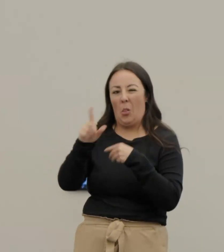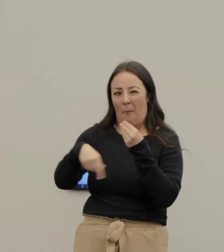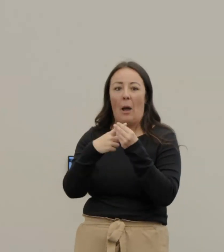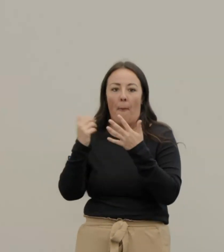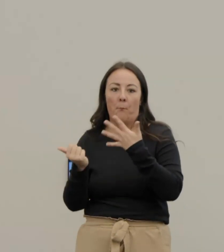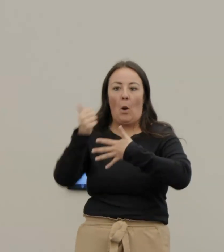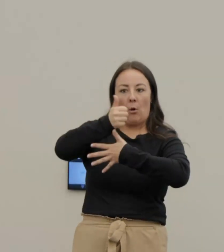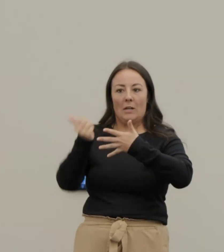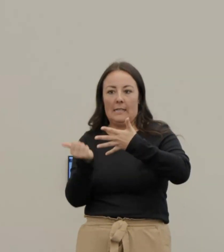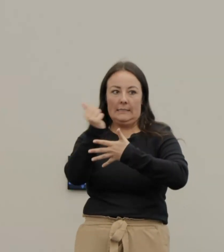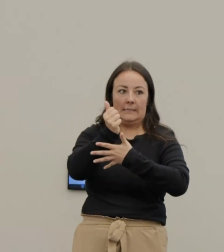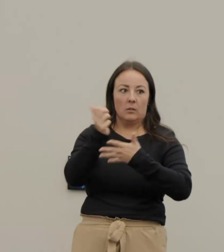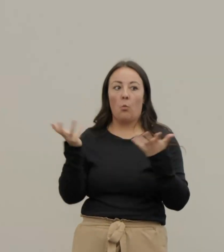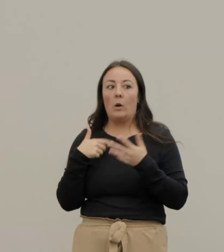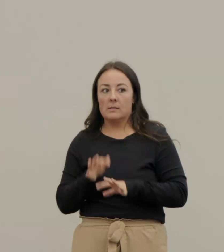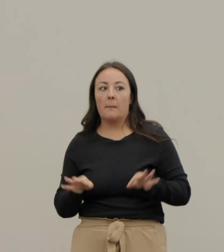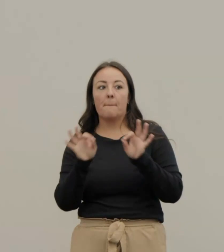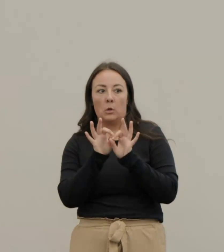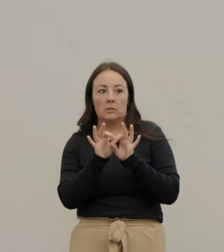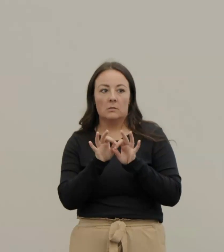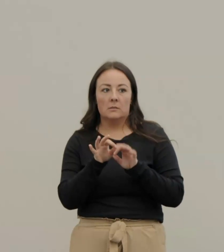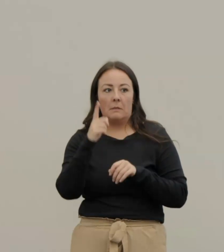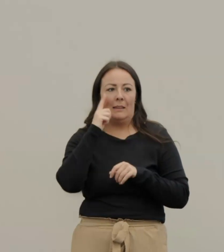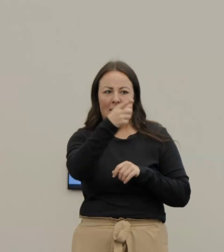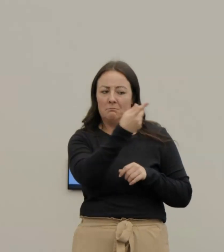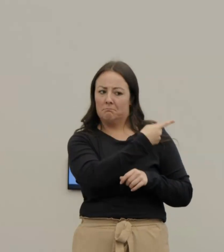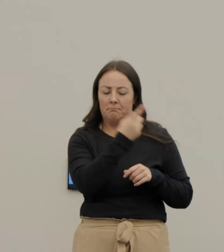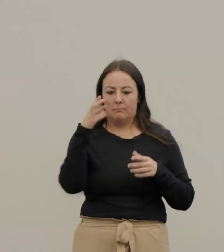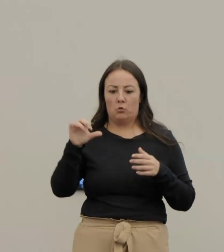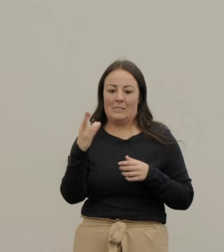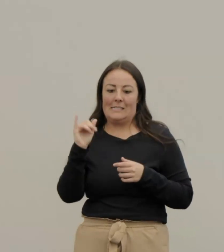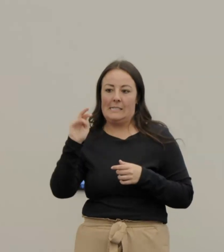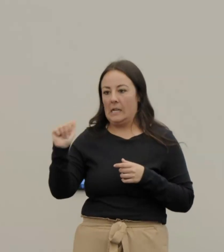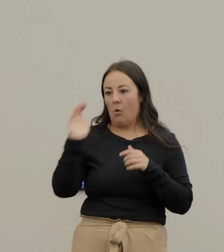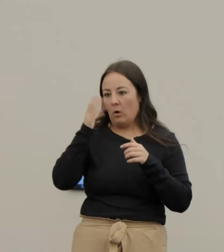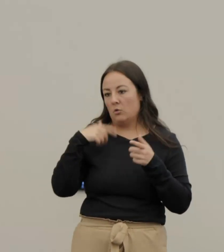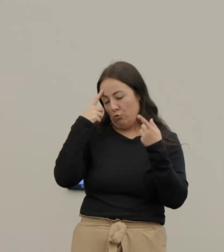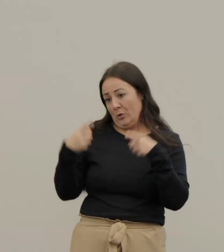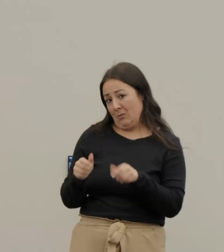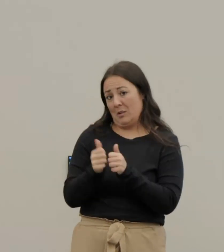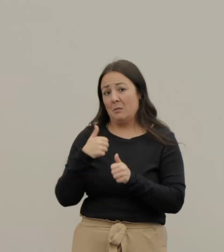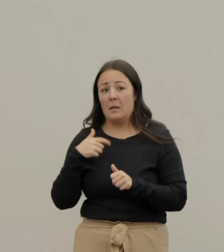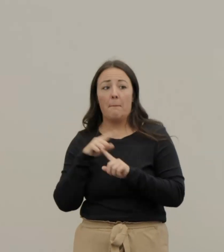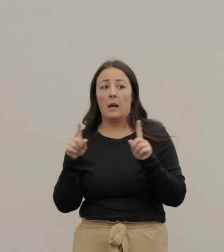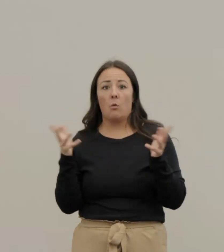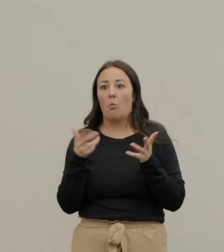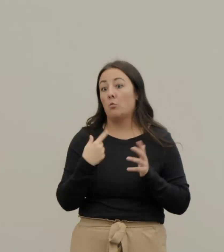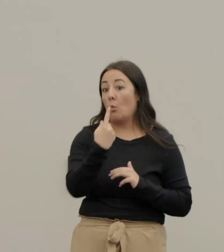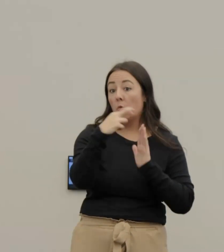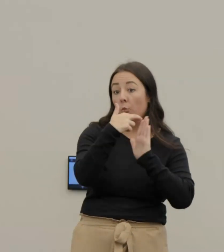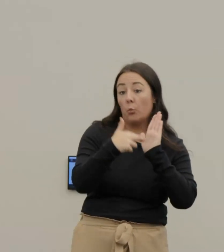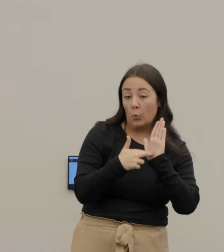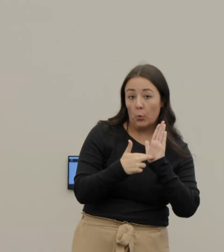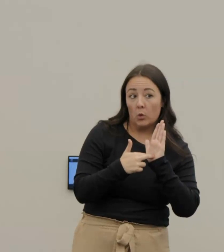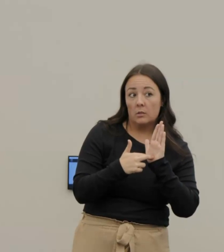Absolutely. Yes. Oh, let's make an easy rule. And I think Christina's going to agree with me. What website are you going to, like, one of your priorities of what website you're going